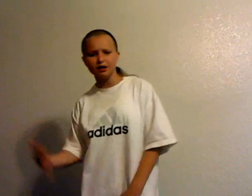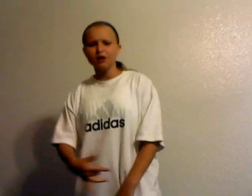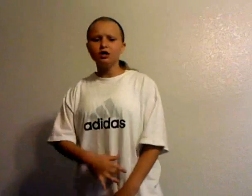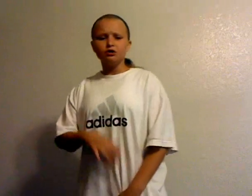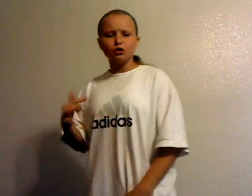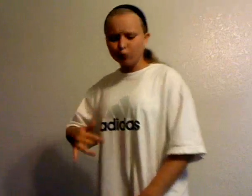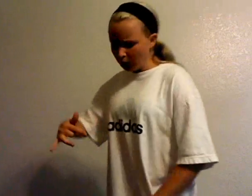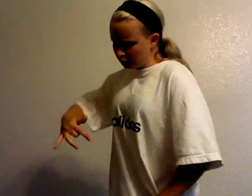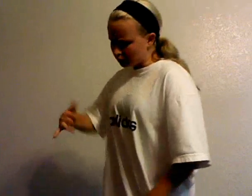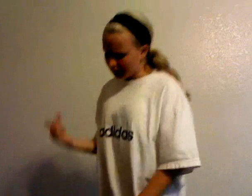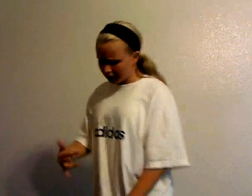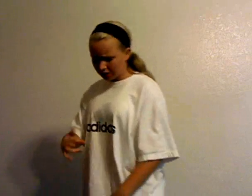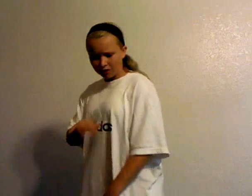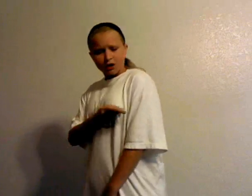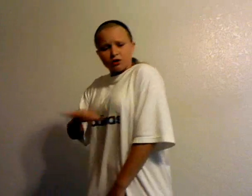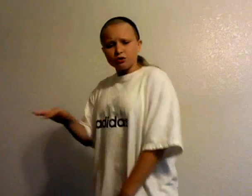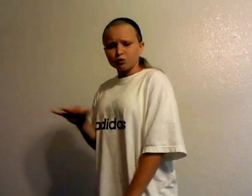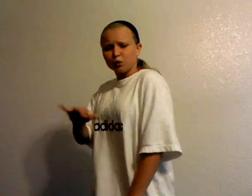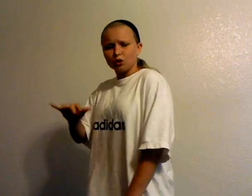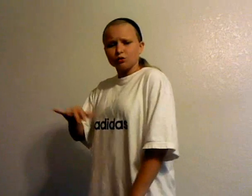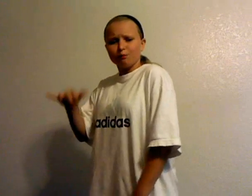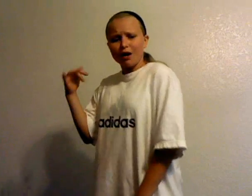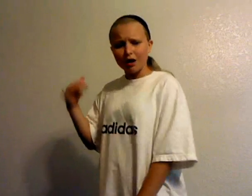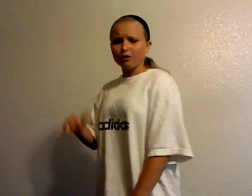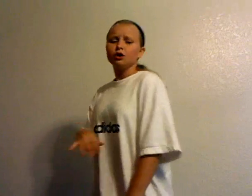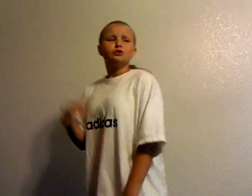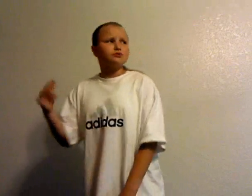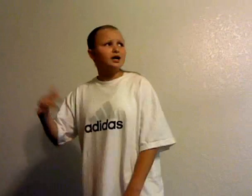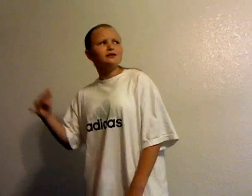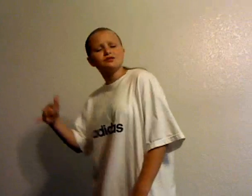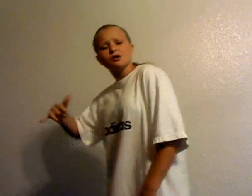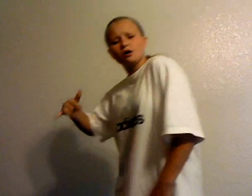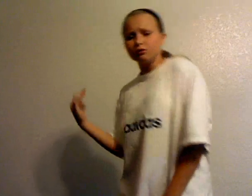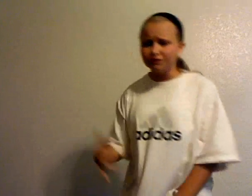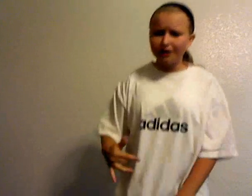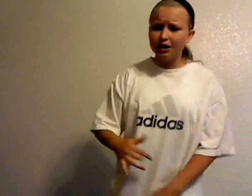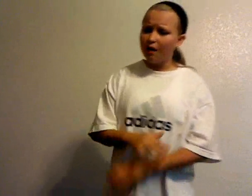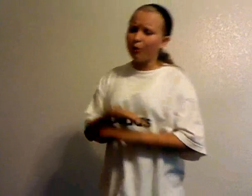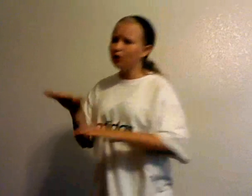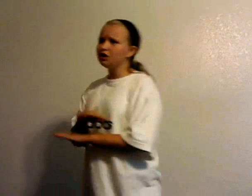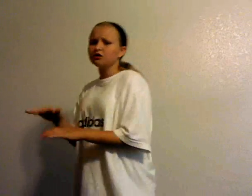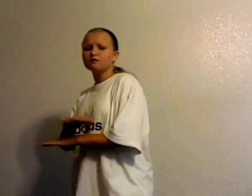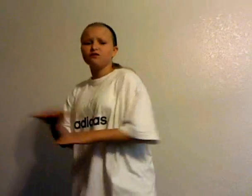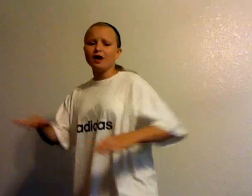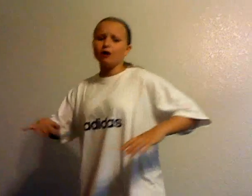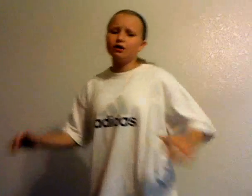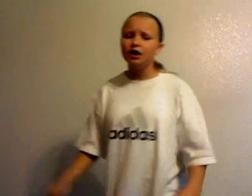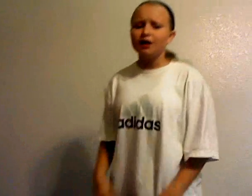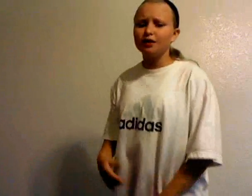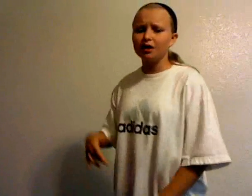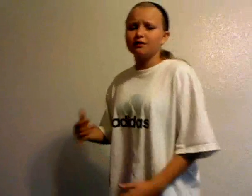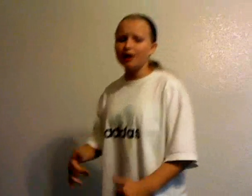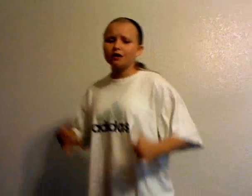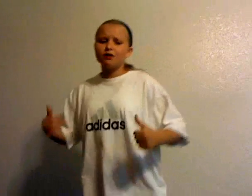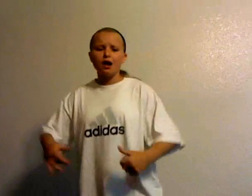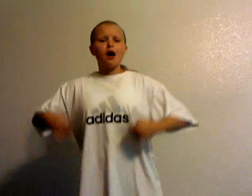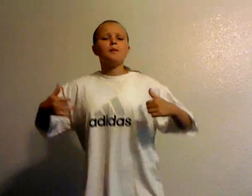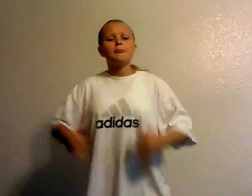day Not worry today, not worry tomorrow Better than the whole day, I'm working too far Get, get, get up,